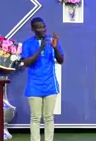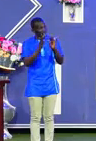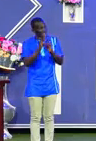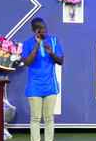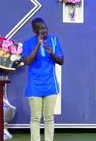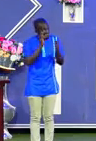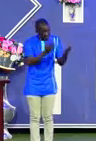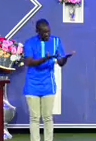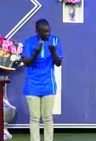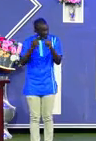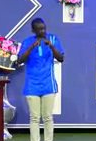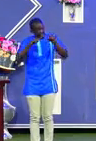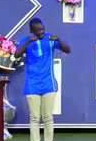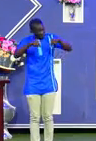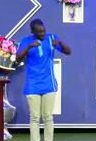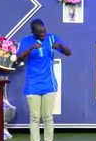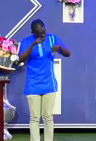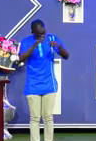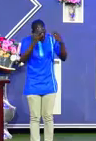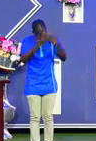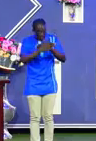surely Jesus will take you, but not this